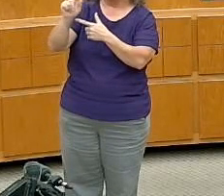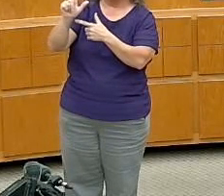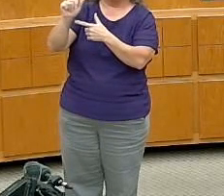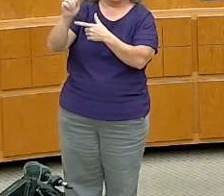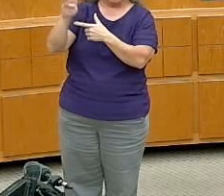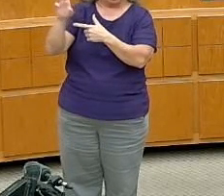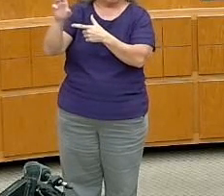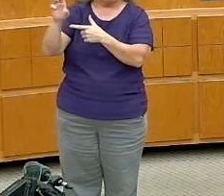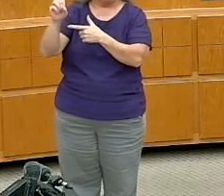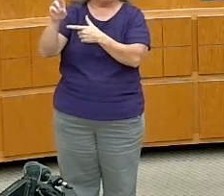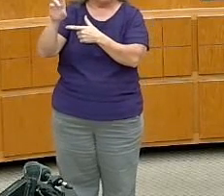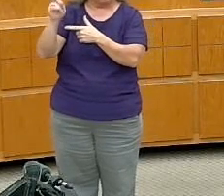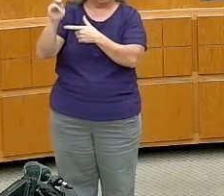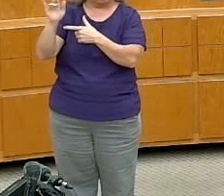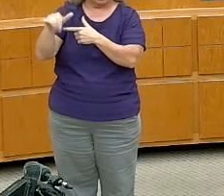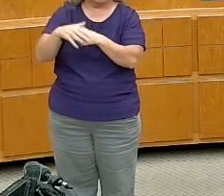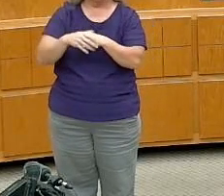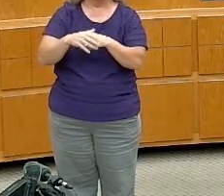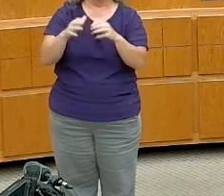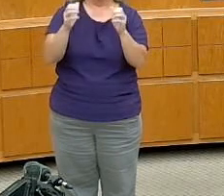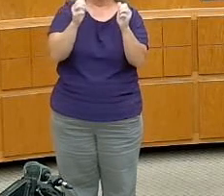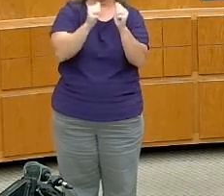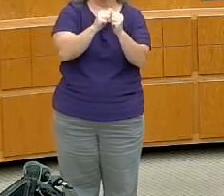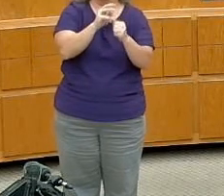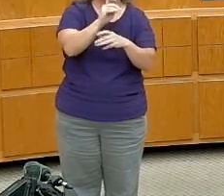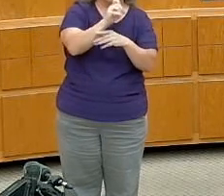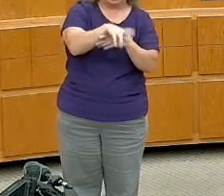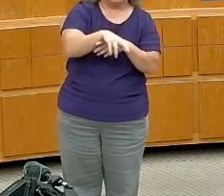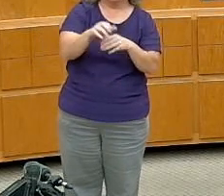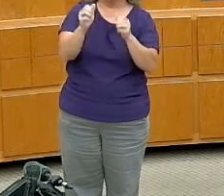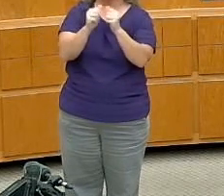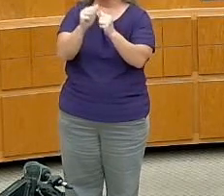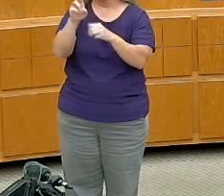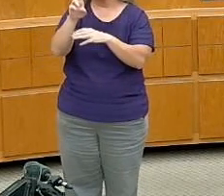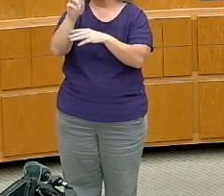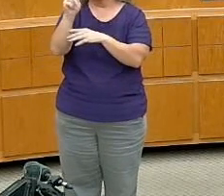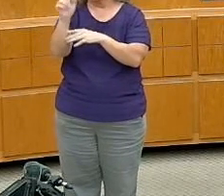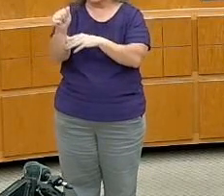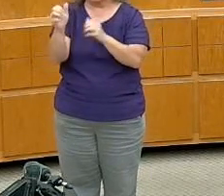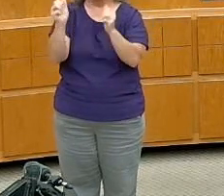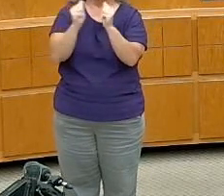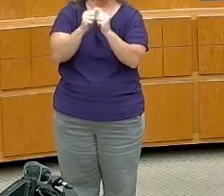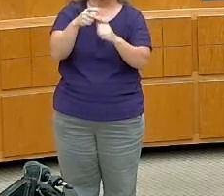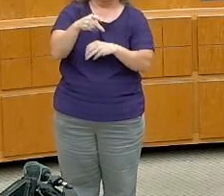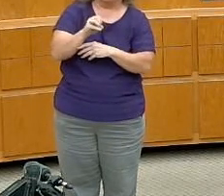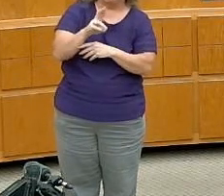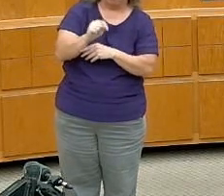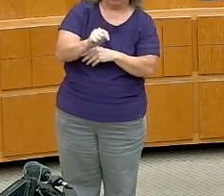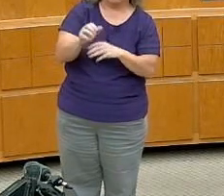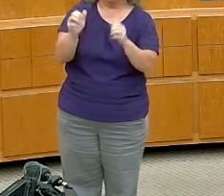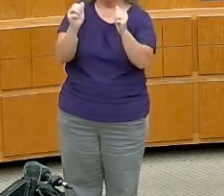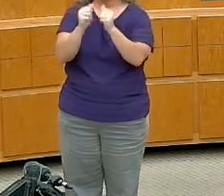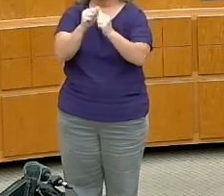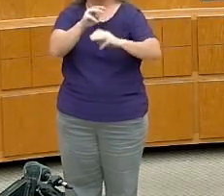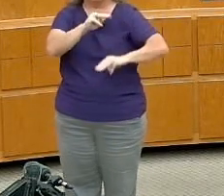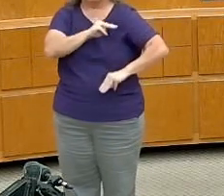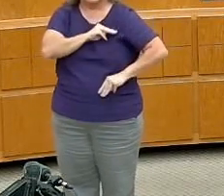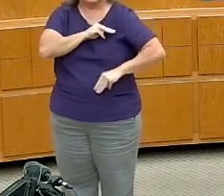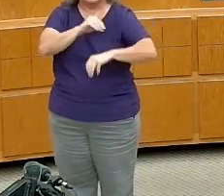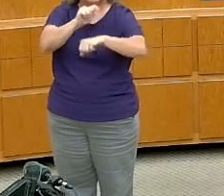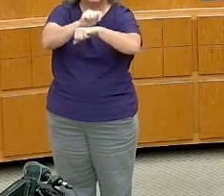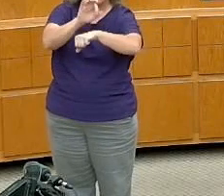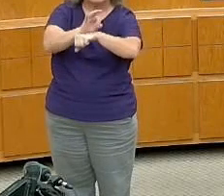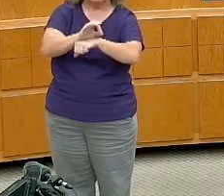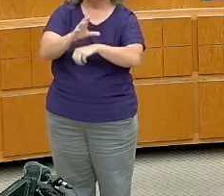Mayor McComb, with the RTA, with the Port of Corpus Christi, and with the South Texas Military Task Force and the United Corpus Christi Chamber